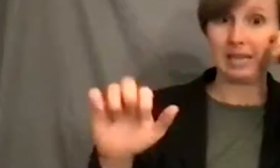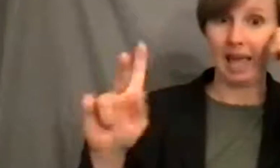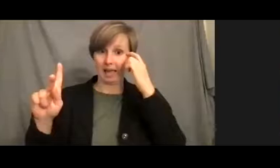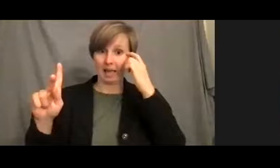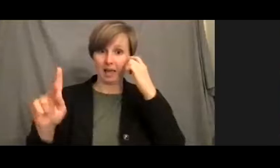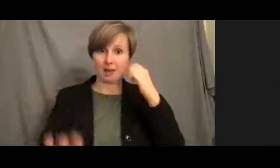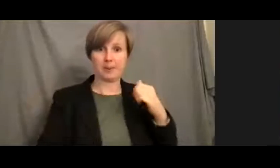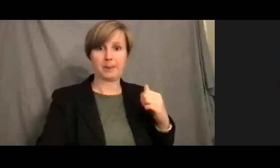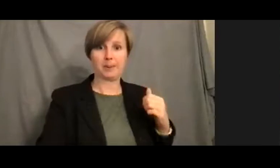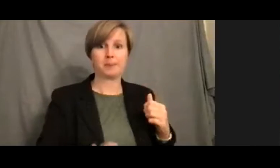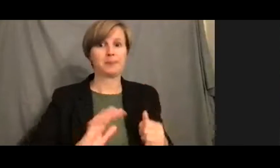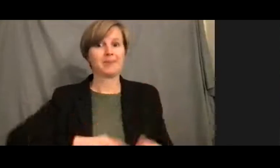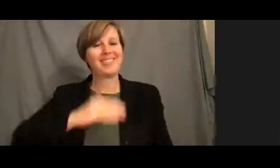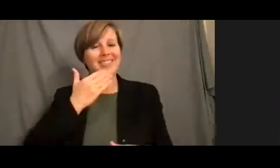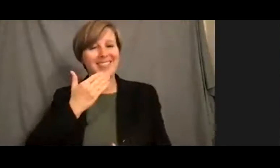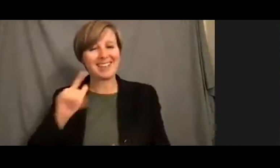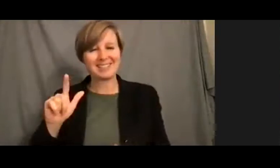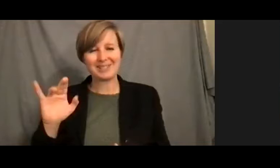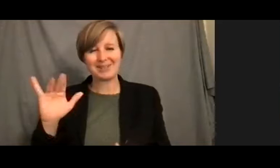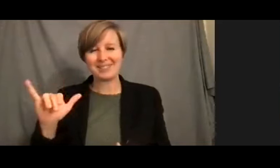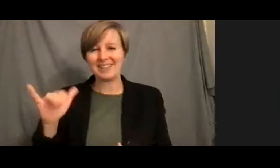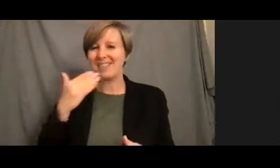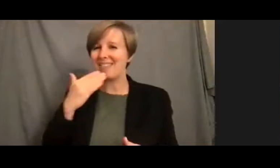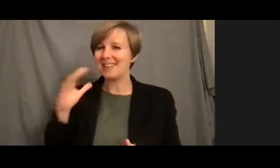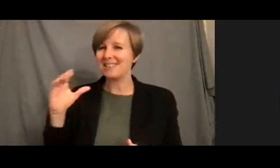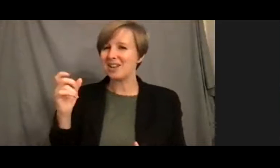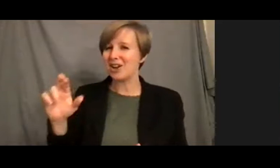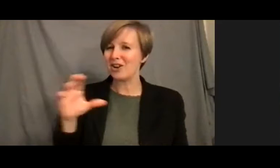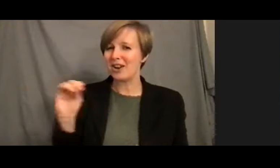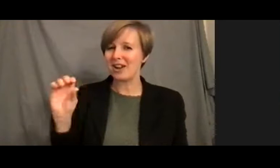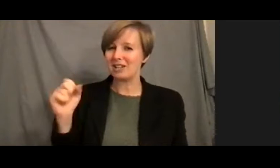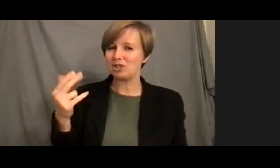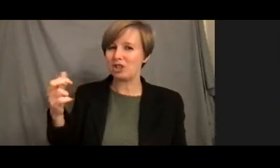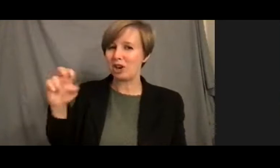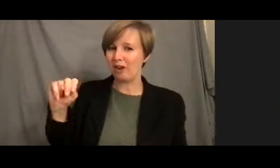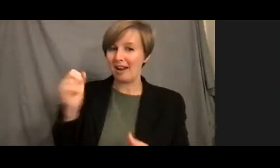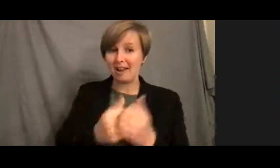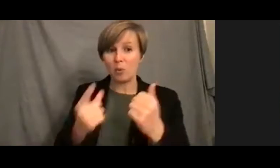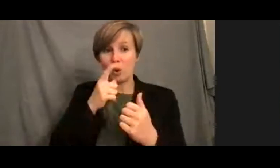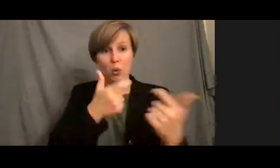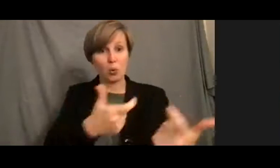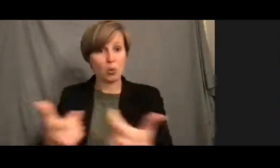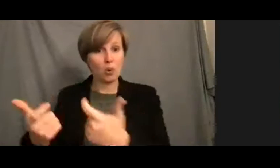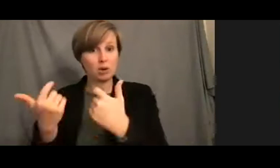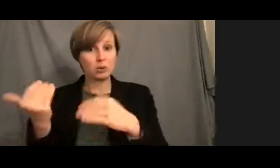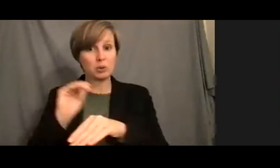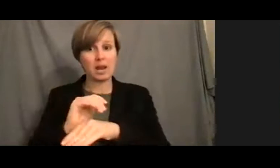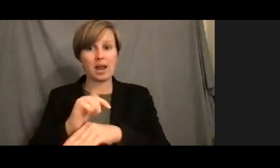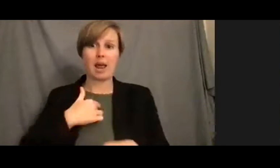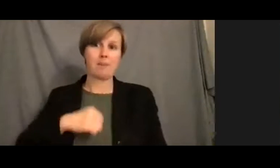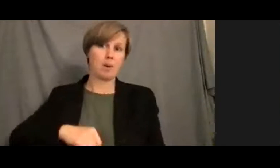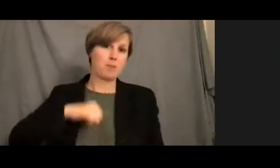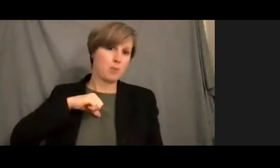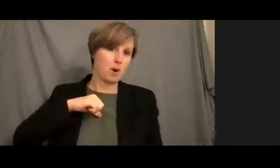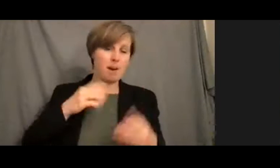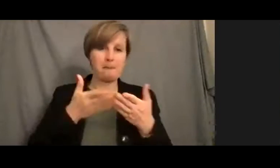Thank you, Lucy. Thank you, Connor and Sharon and everybody that's watching. You know, I'm a very proud public servant, grew